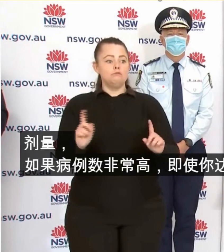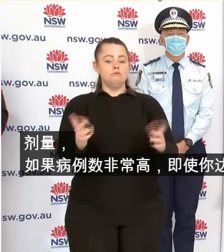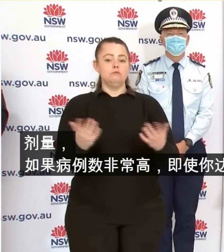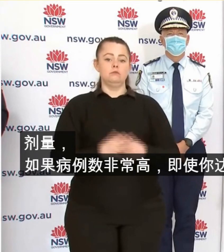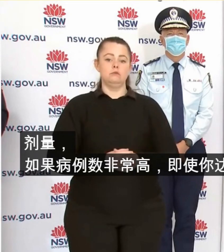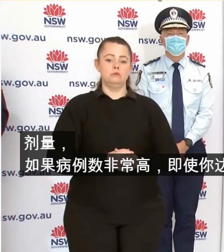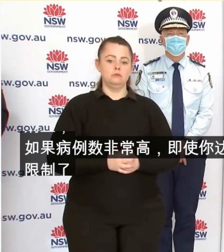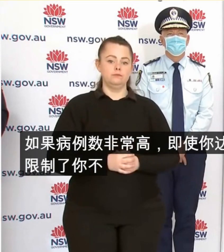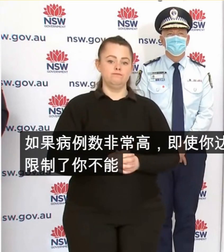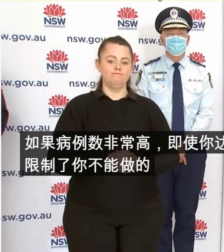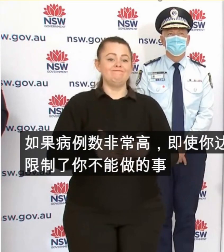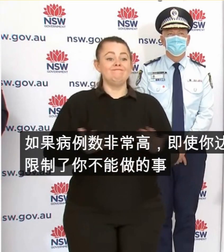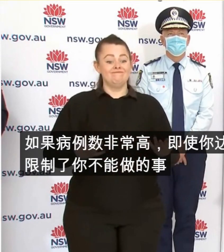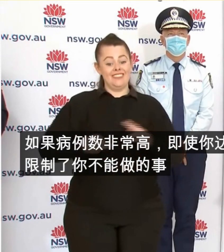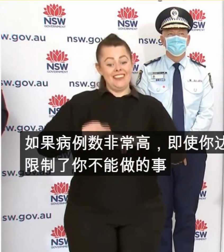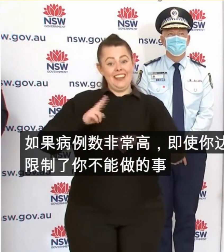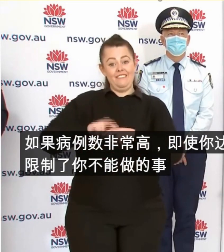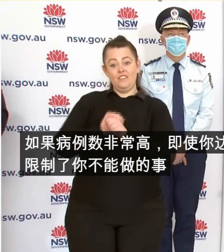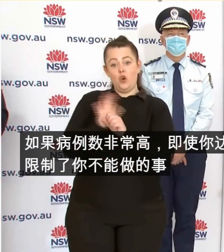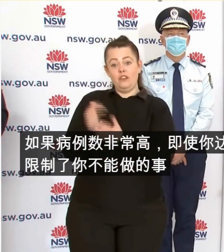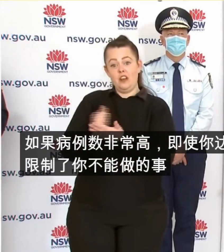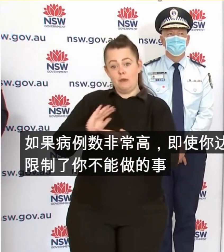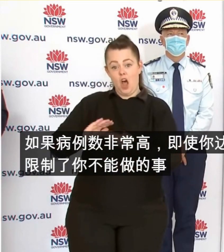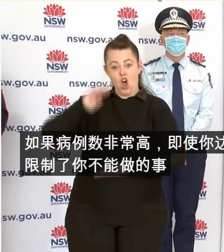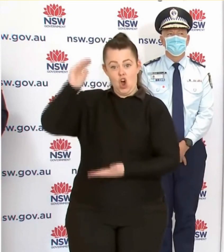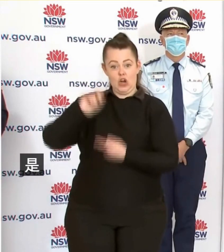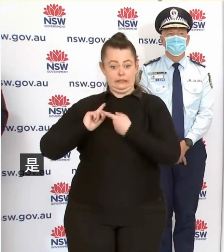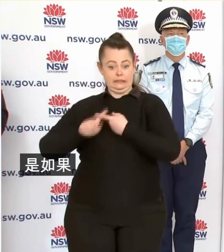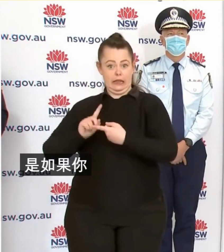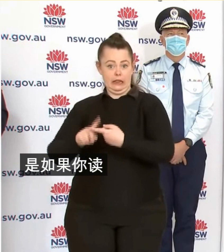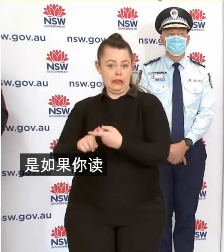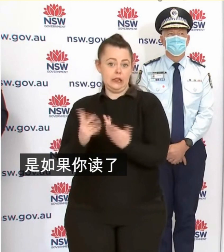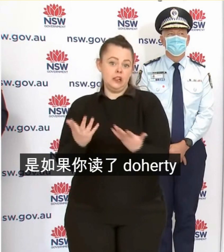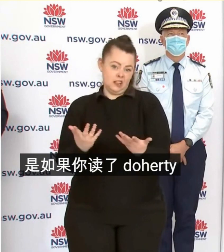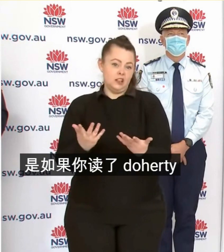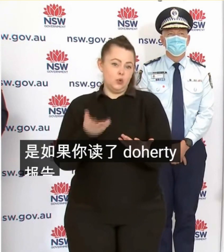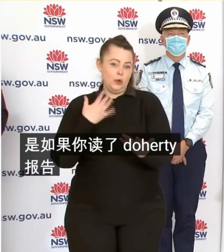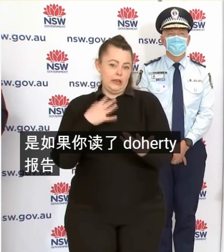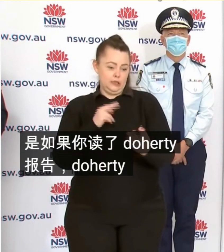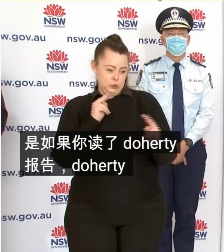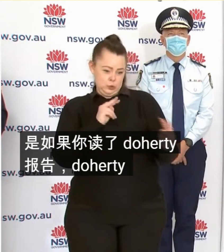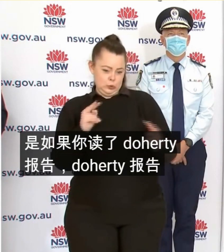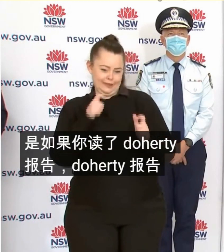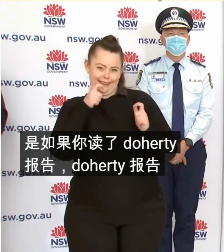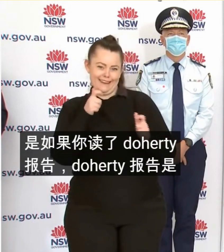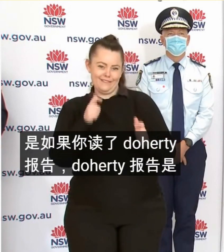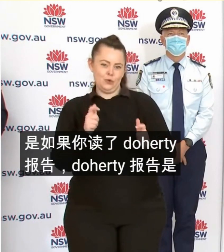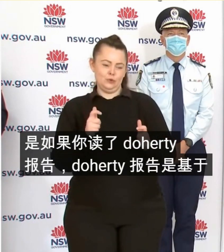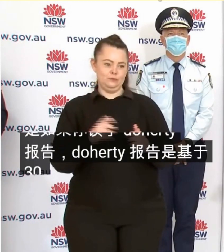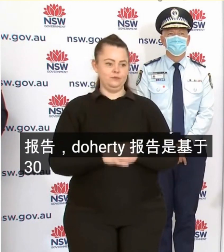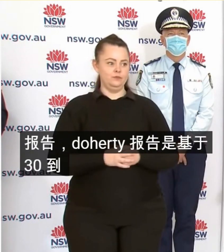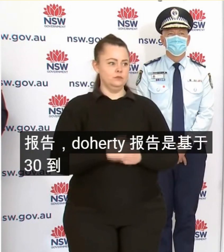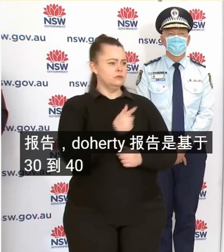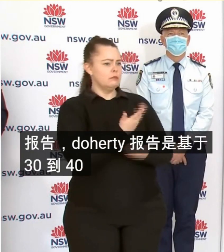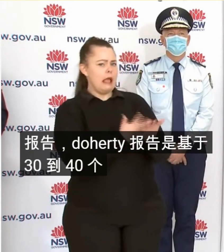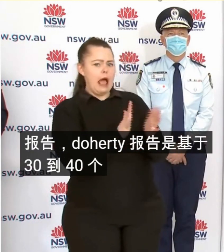numbers are very high, it does limit what you can do. When did you decide that? Because that has not been... No, that is, if you read the Doherty report, the Doherty report